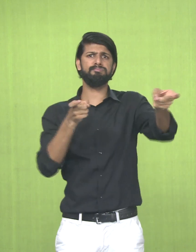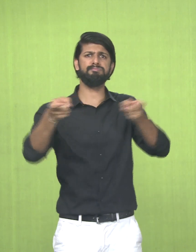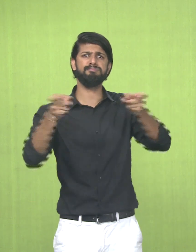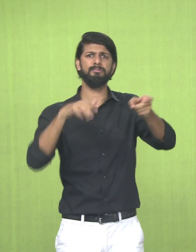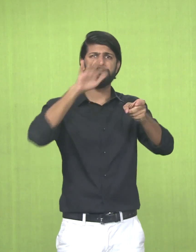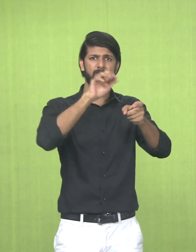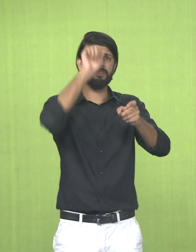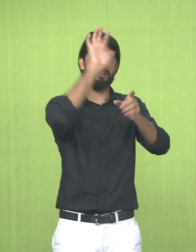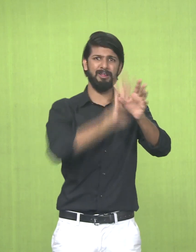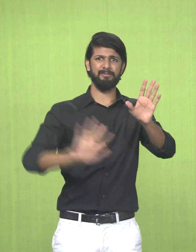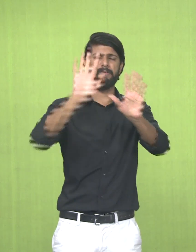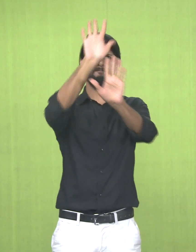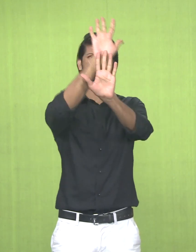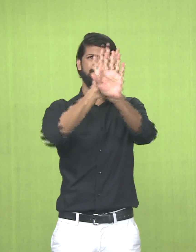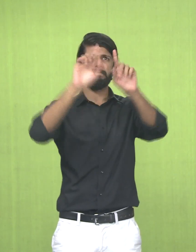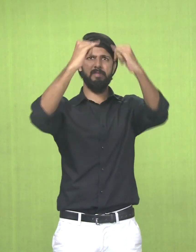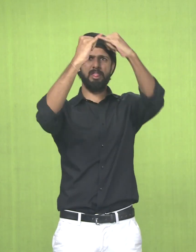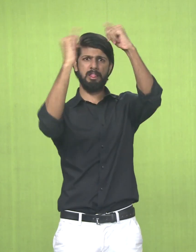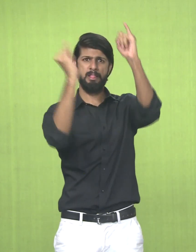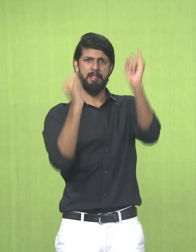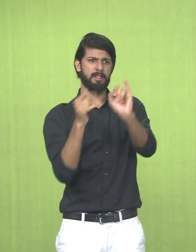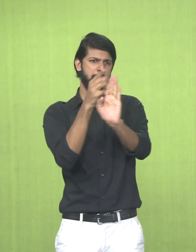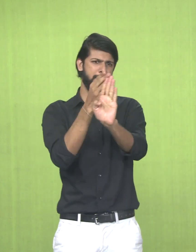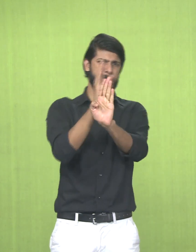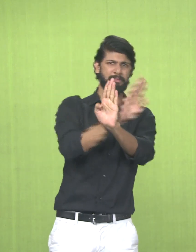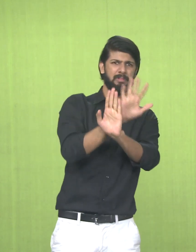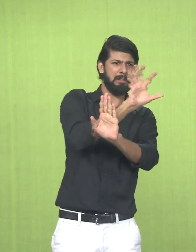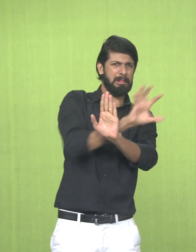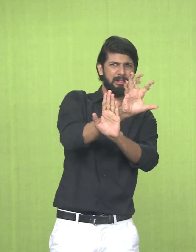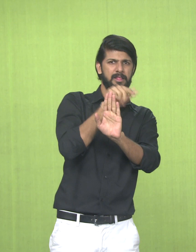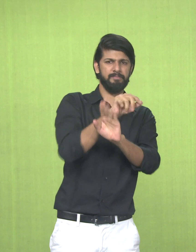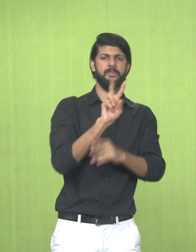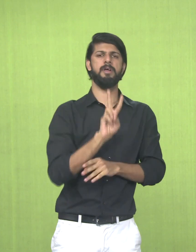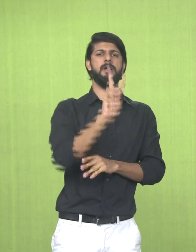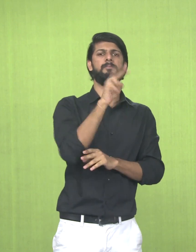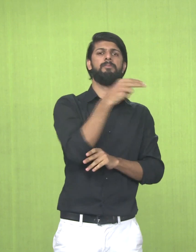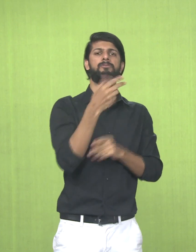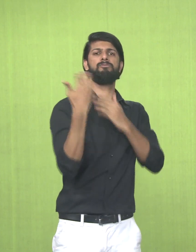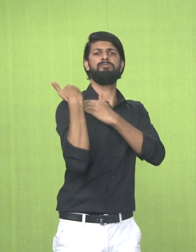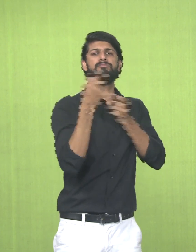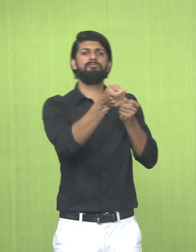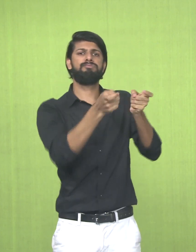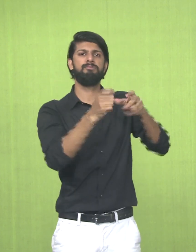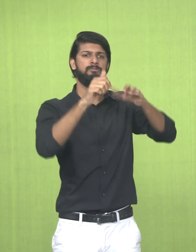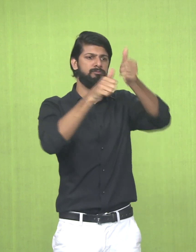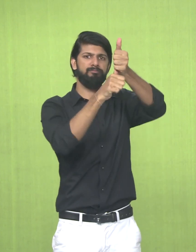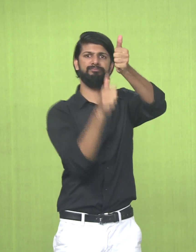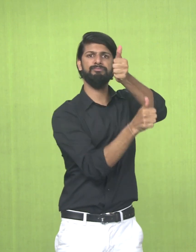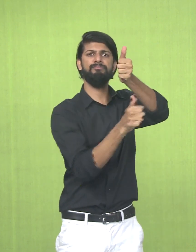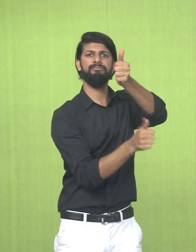The first king who founded the Gupta dynasty was called Sri Gupta. Next to the Gupta dynasty